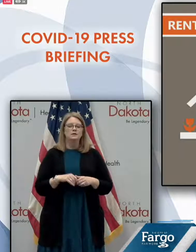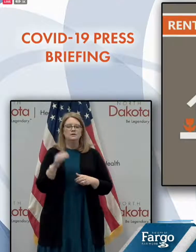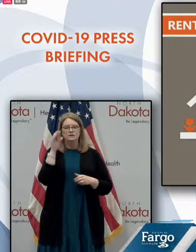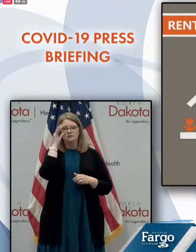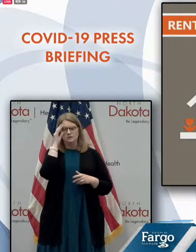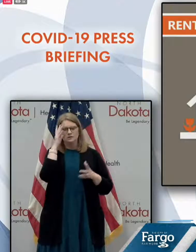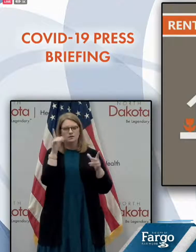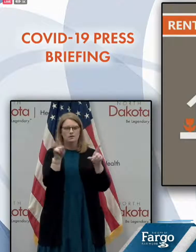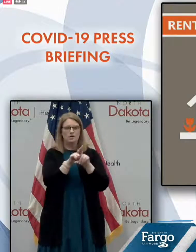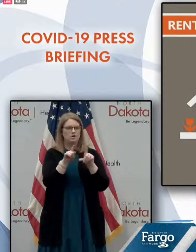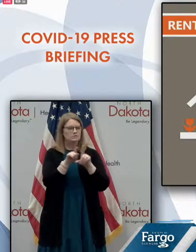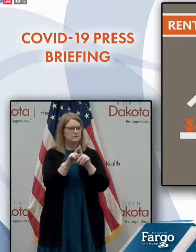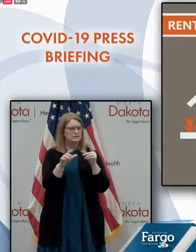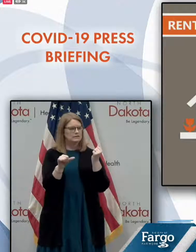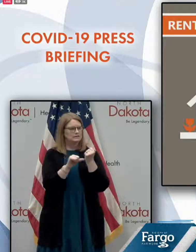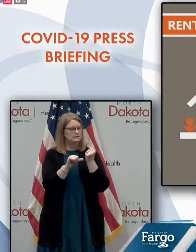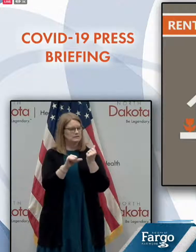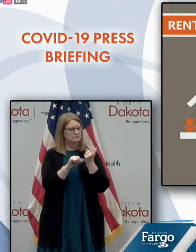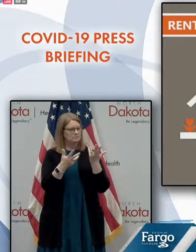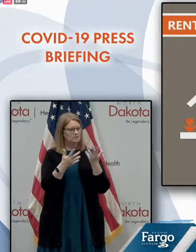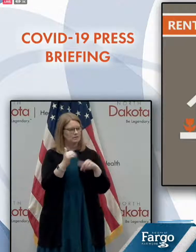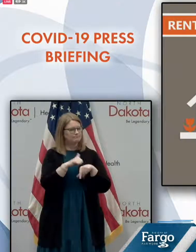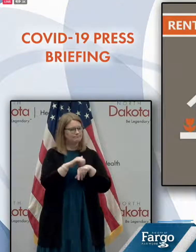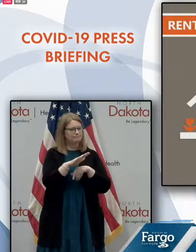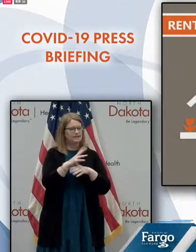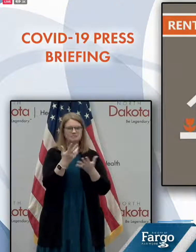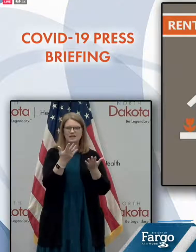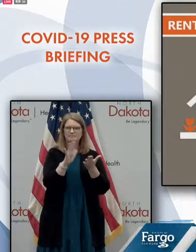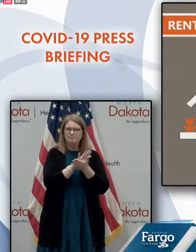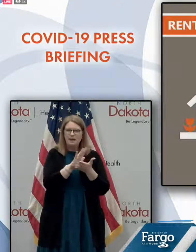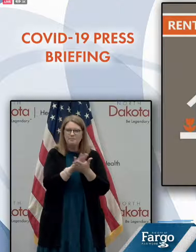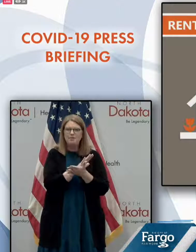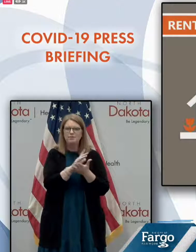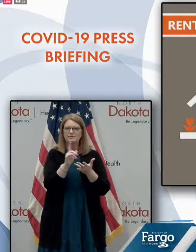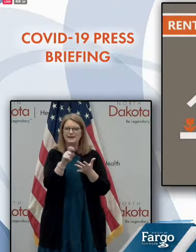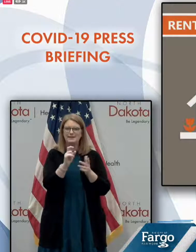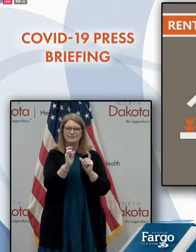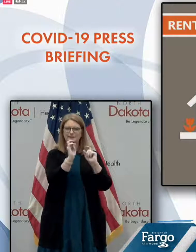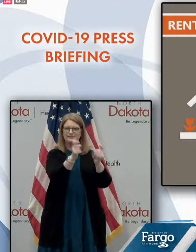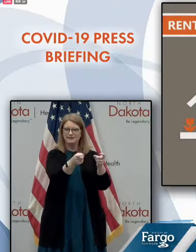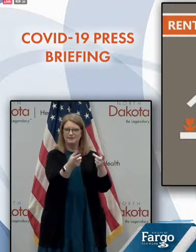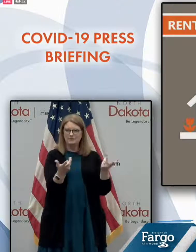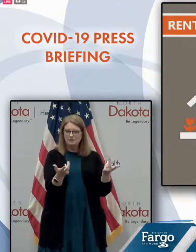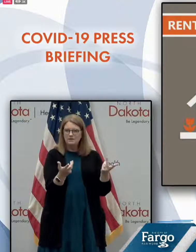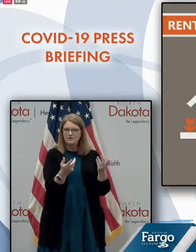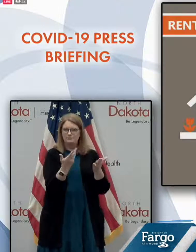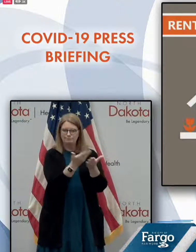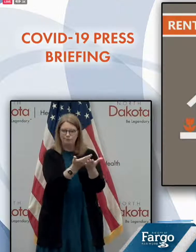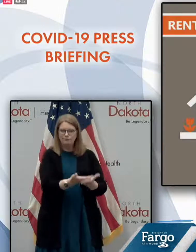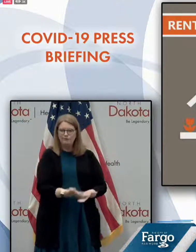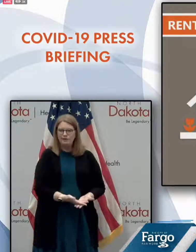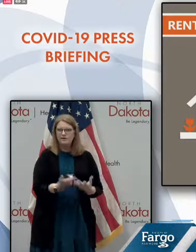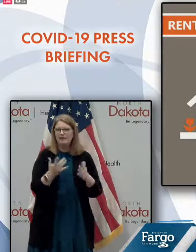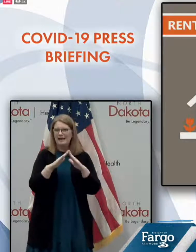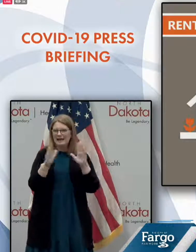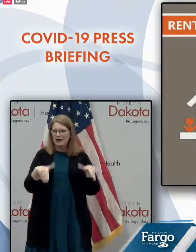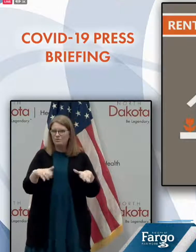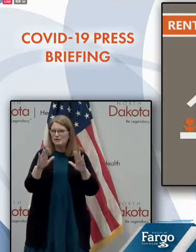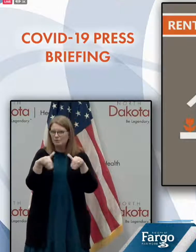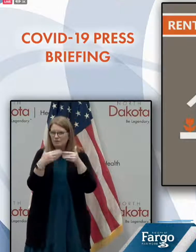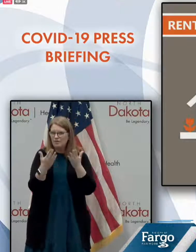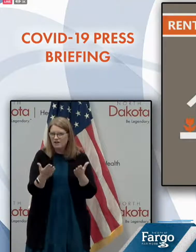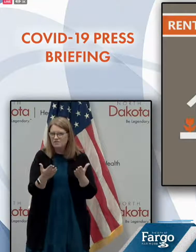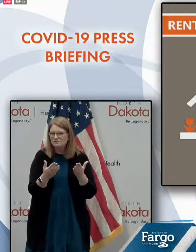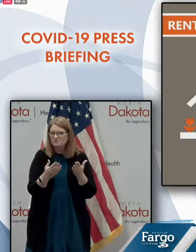need help by submitting needed documents electronically, and again, housing providers can find information in the same